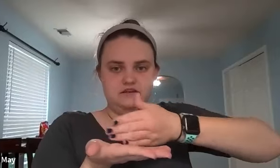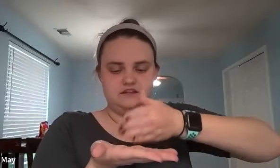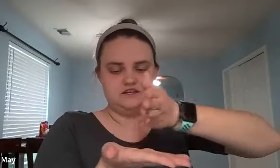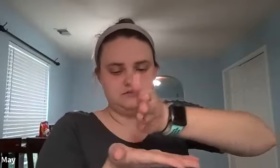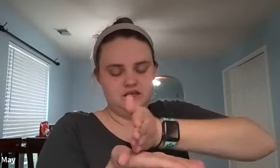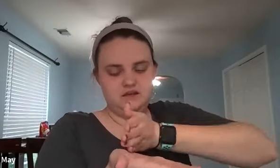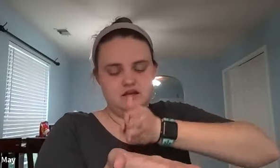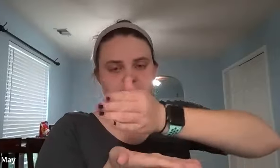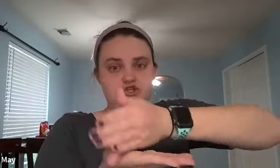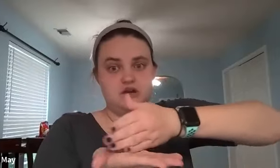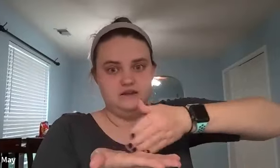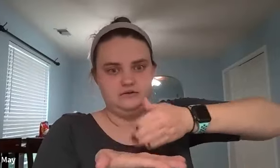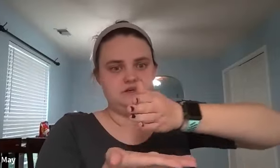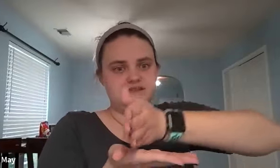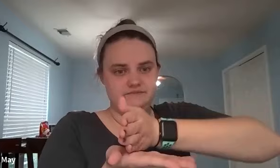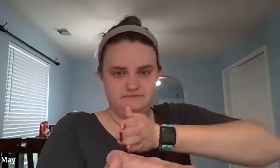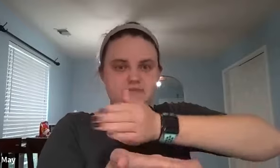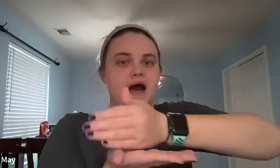like, it's like you're cutting out a triangle piece. Pie.